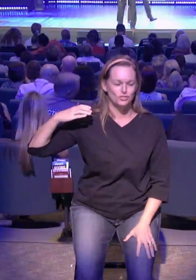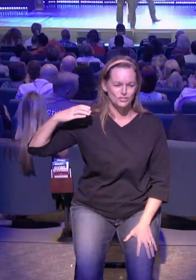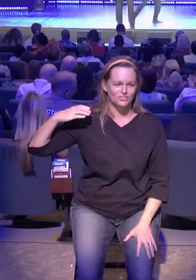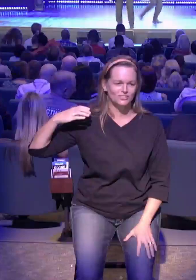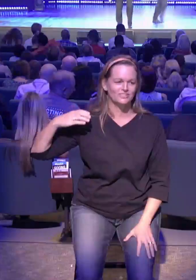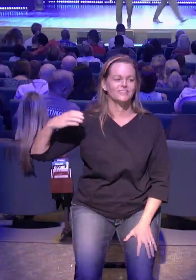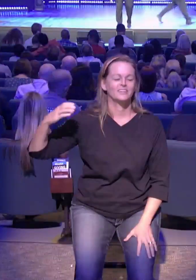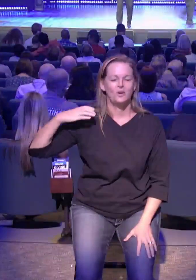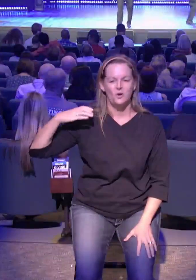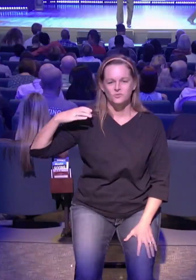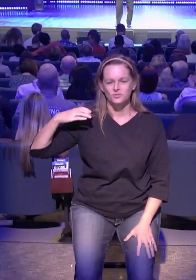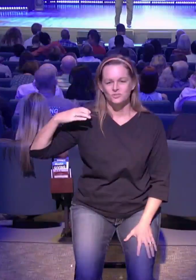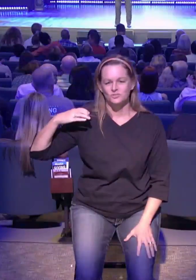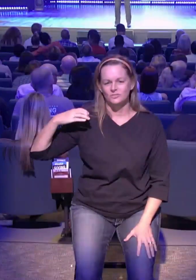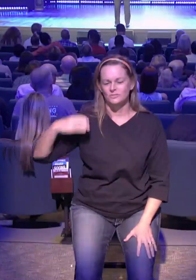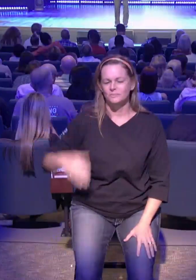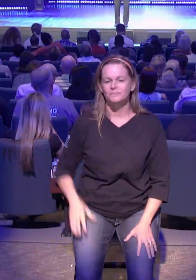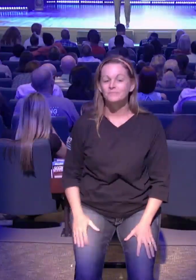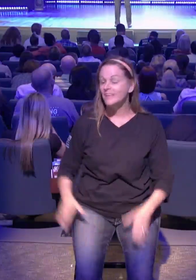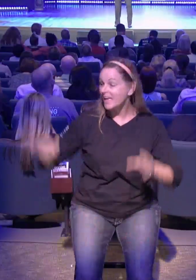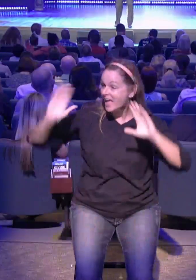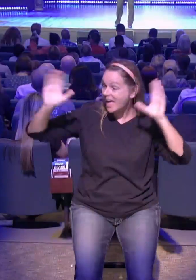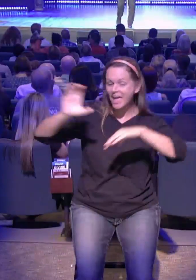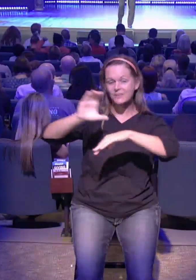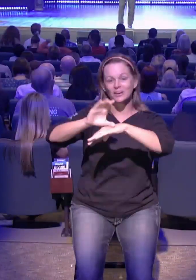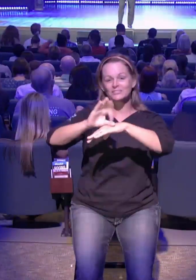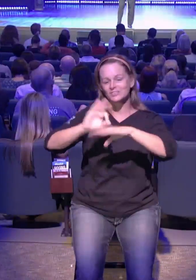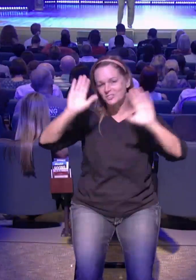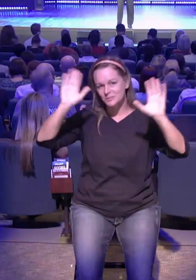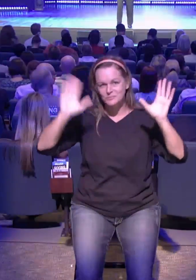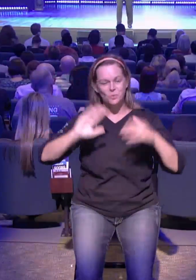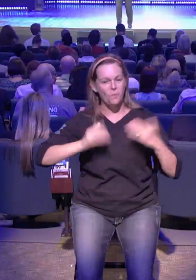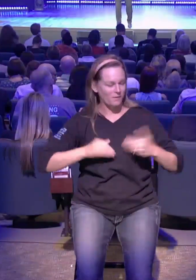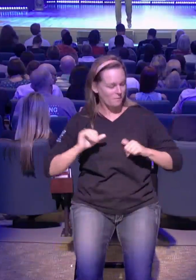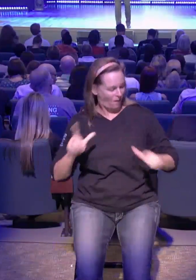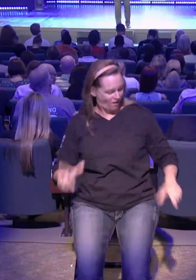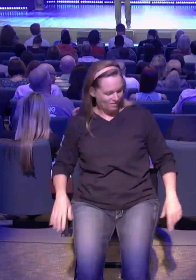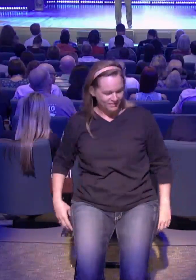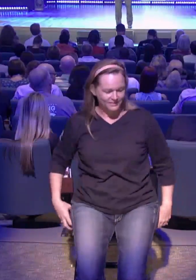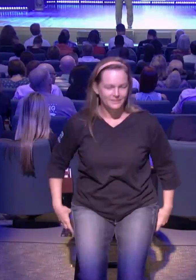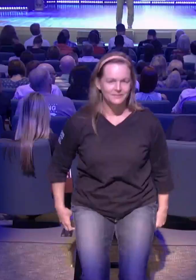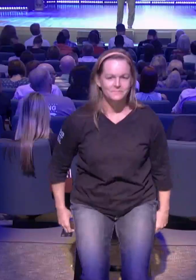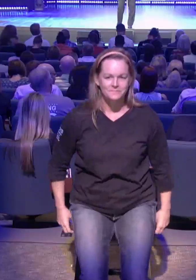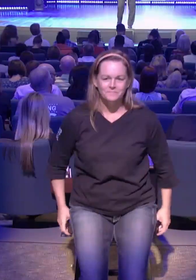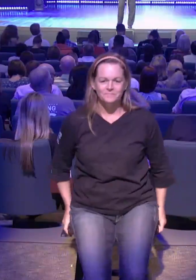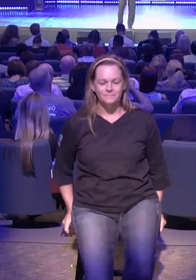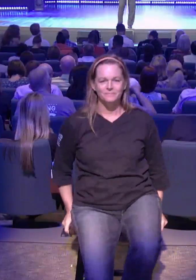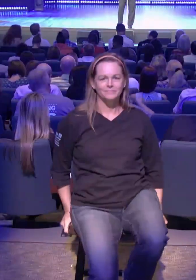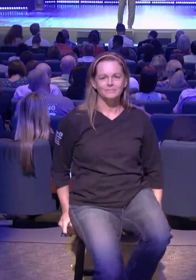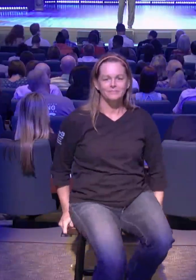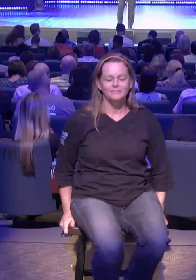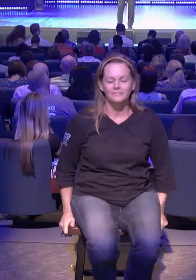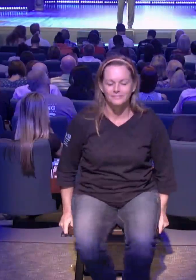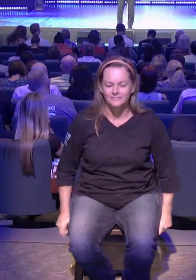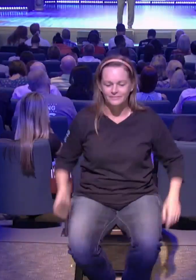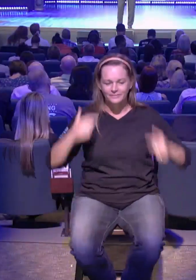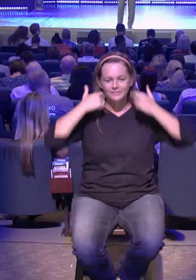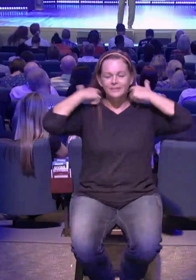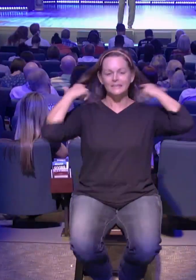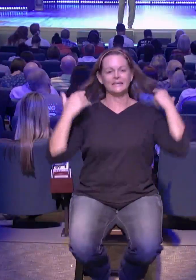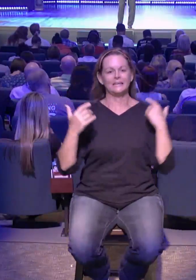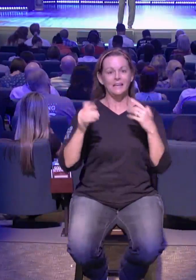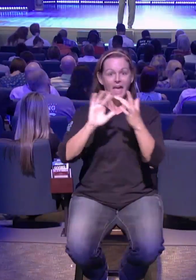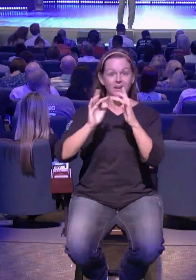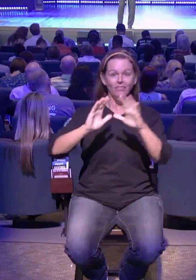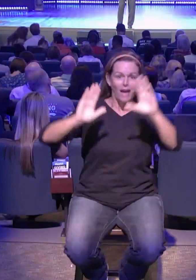Hey, Christ Fellowship. I want to welcome all of our camps to join us today and everyone joining us online literally now from around the world.